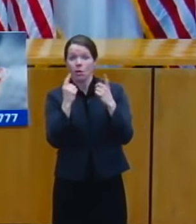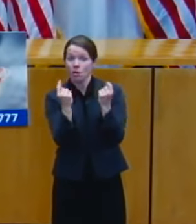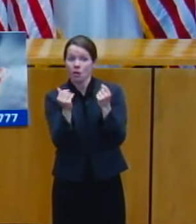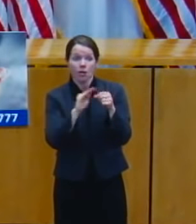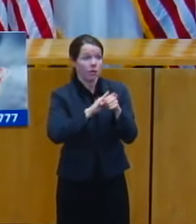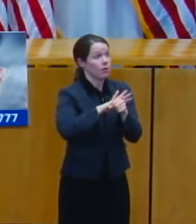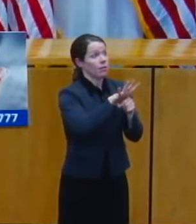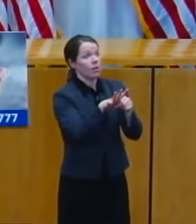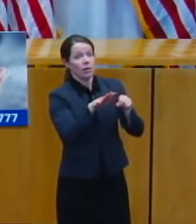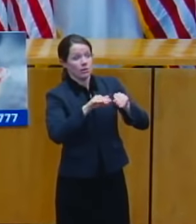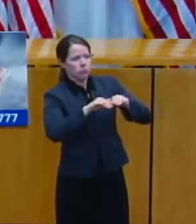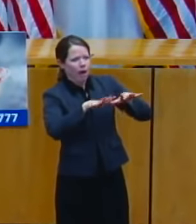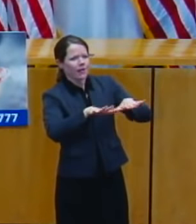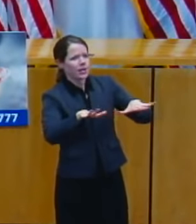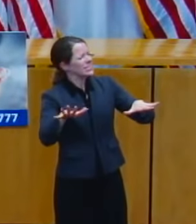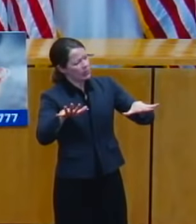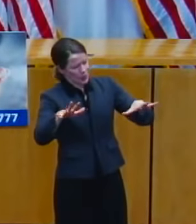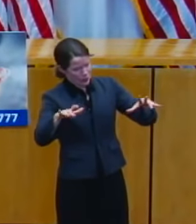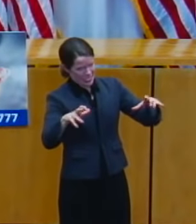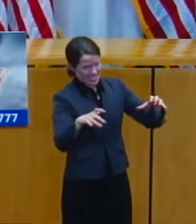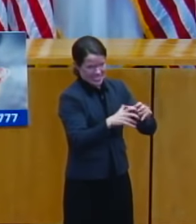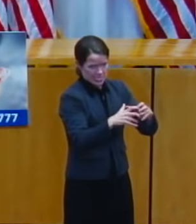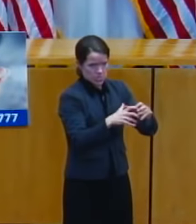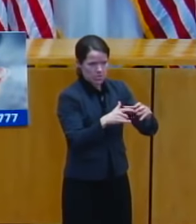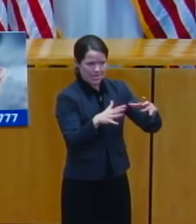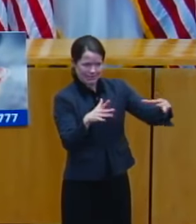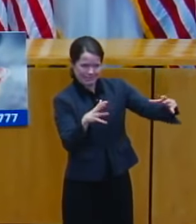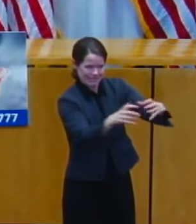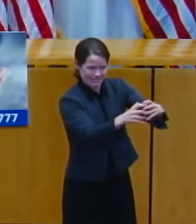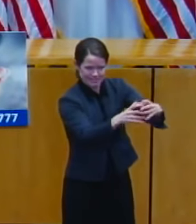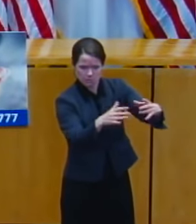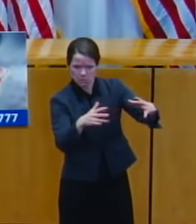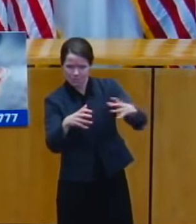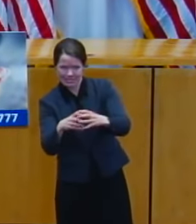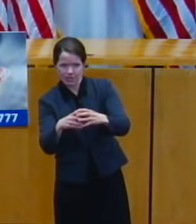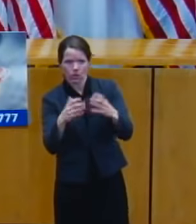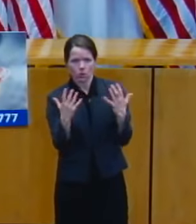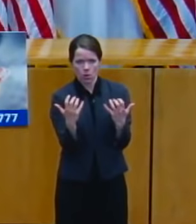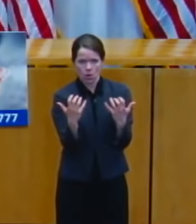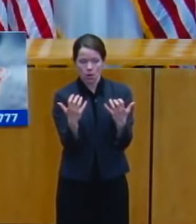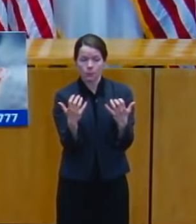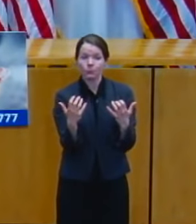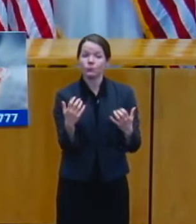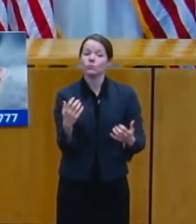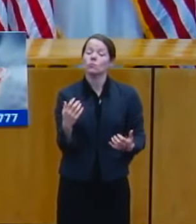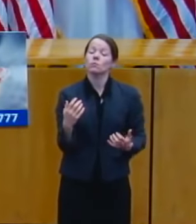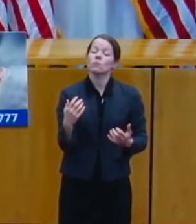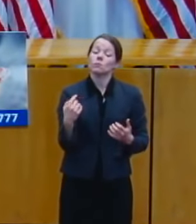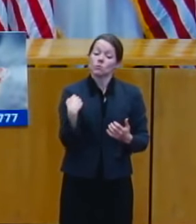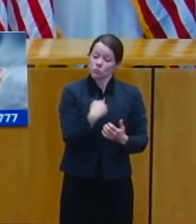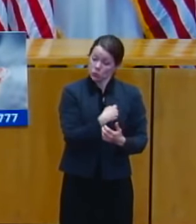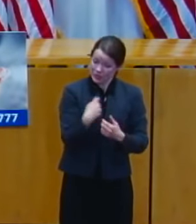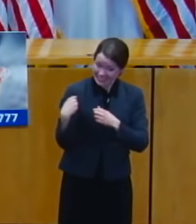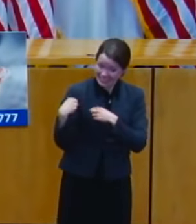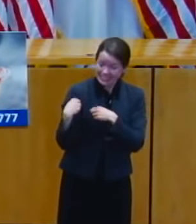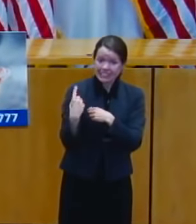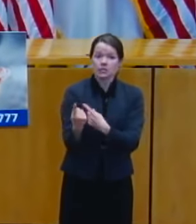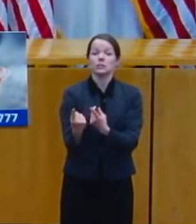of occasions that significant numbers of the customers who